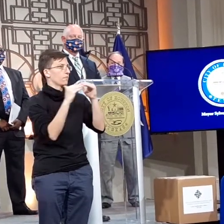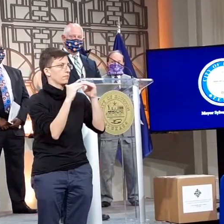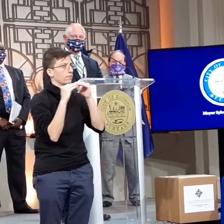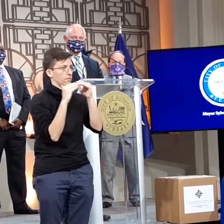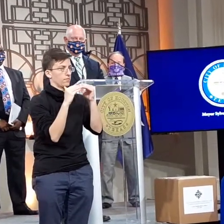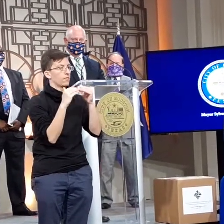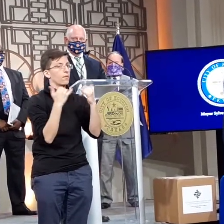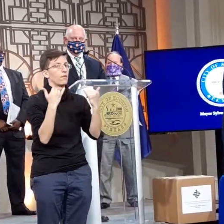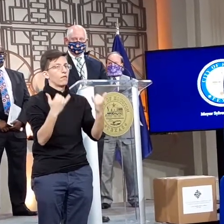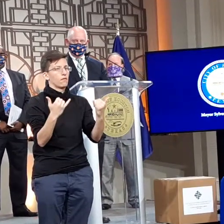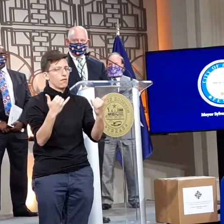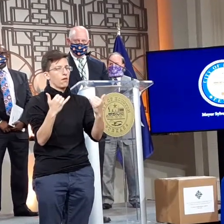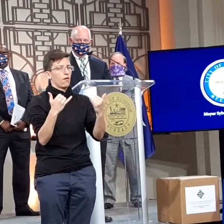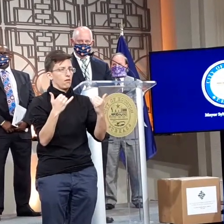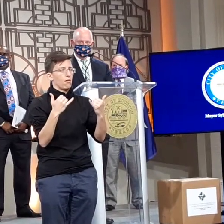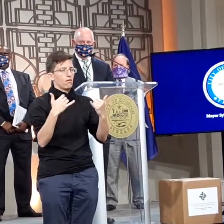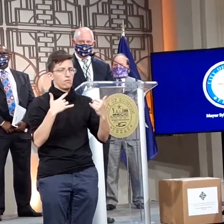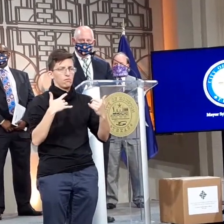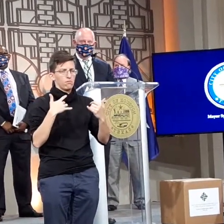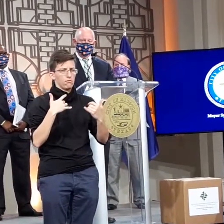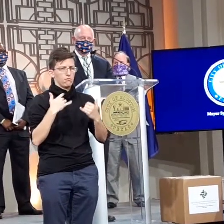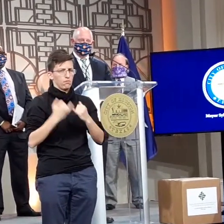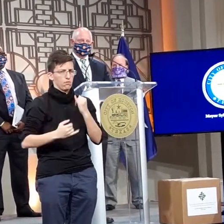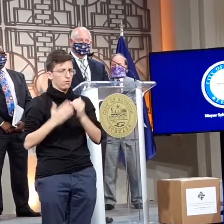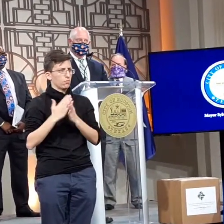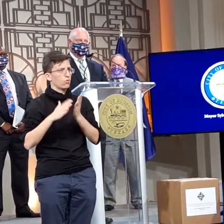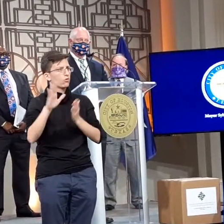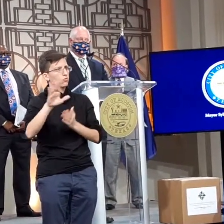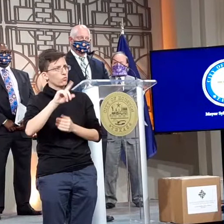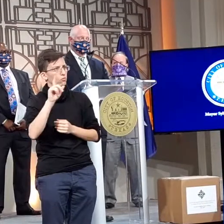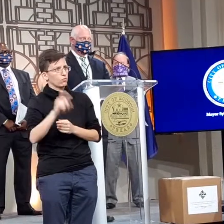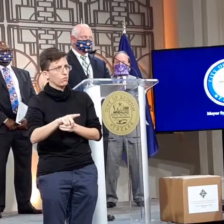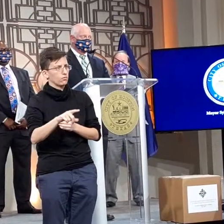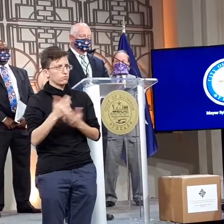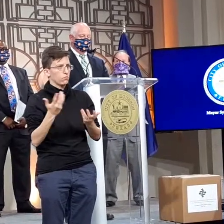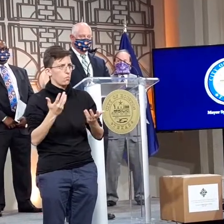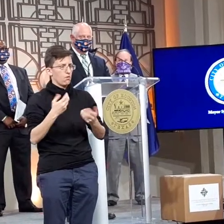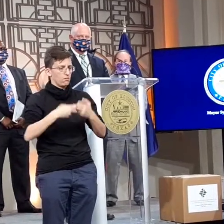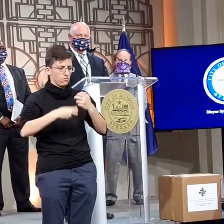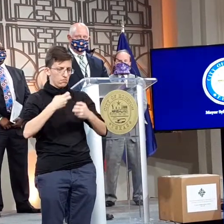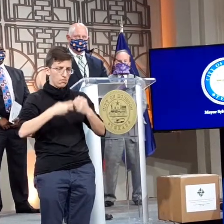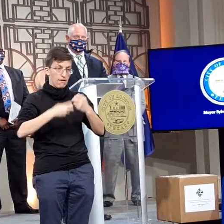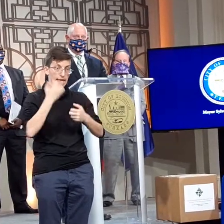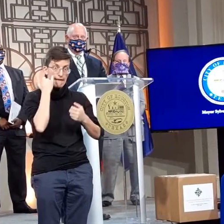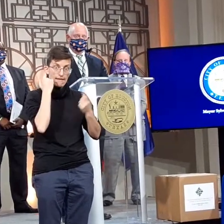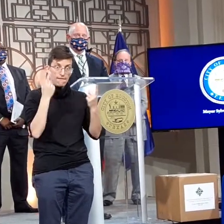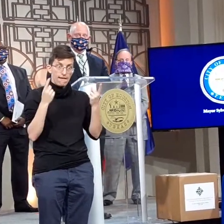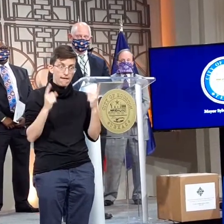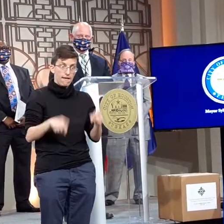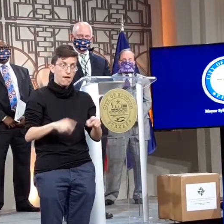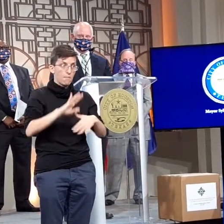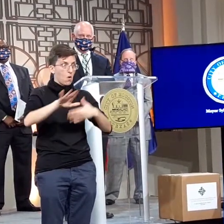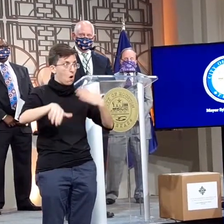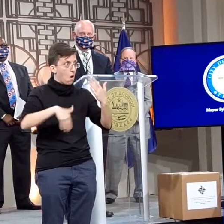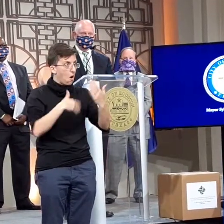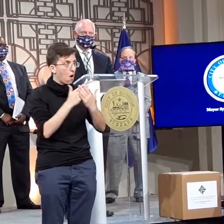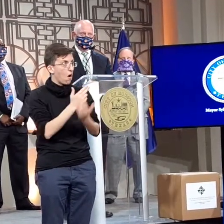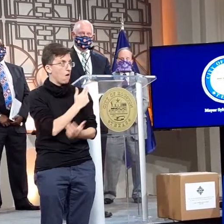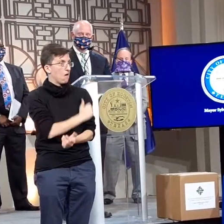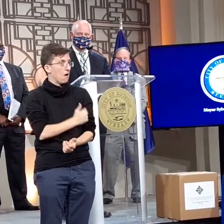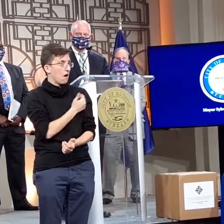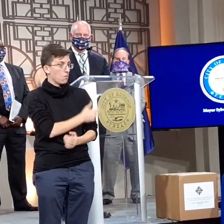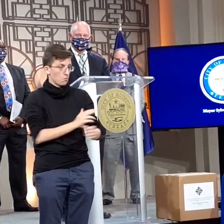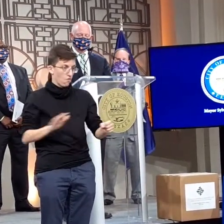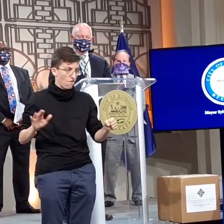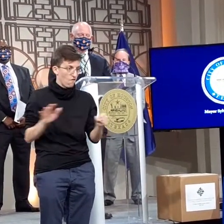will then be, which I think goes to the last part of your question, was that what happens if we should get to the point where then all of the hospitals are full and there are